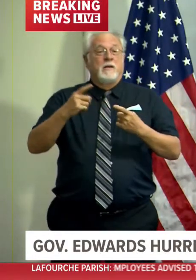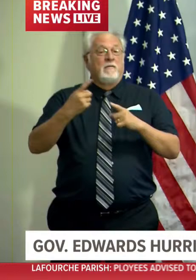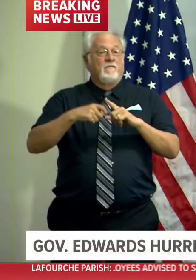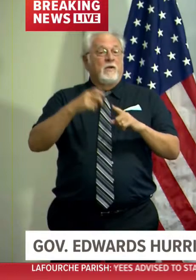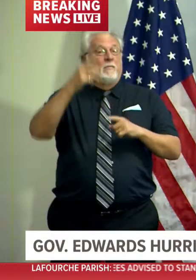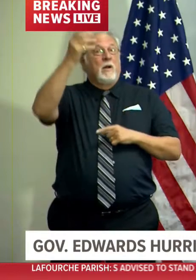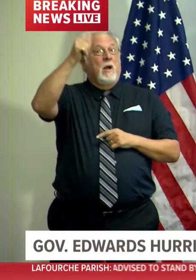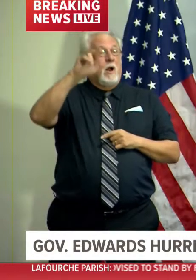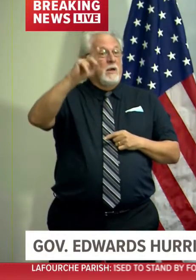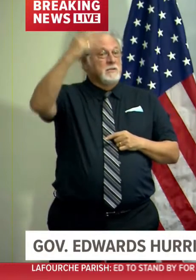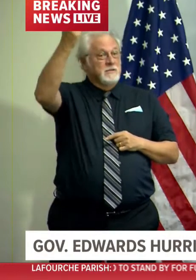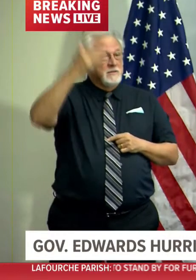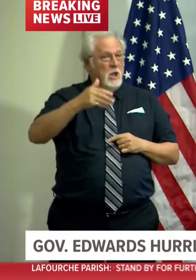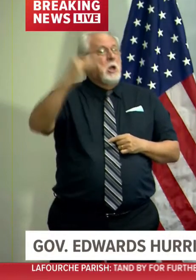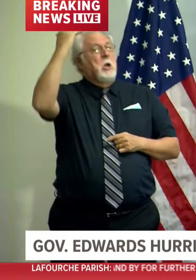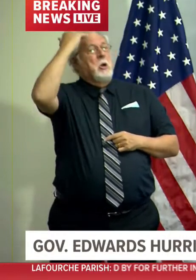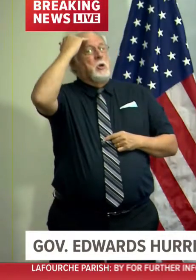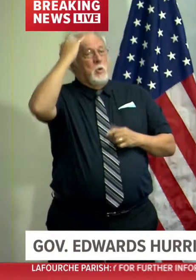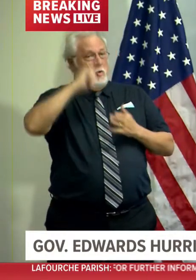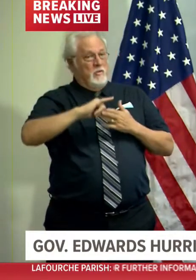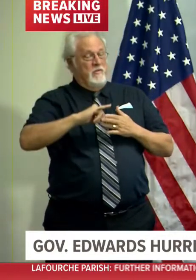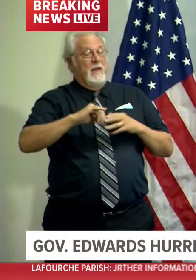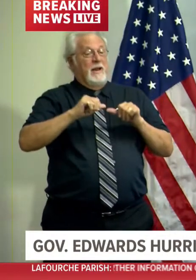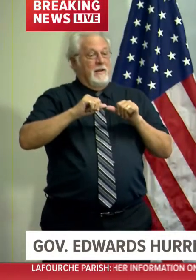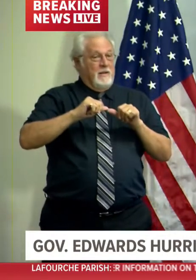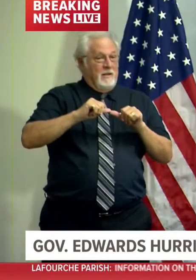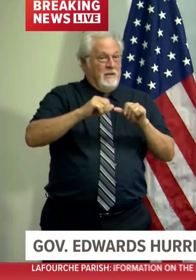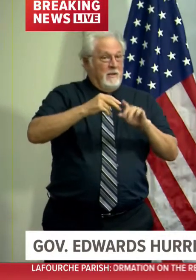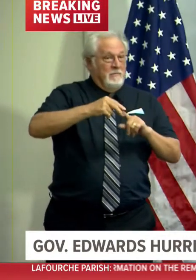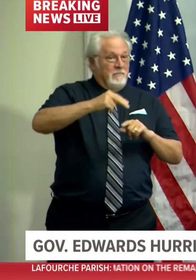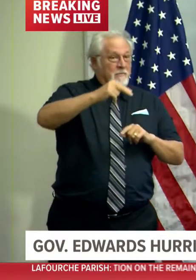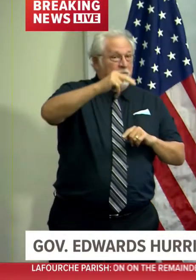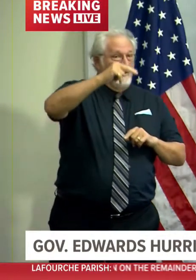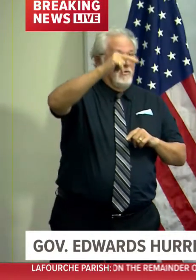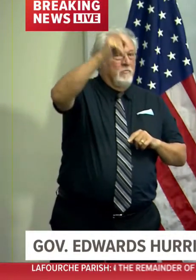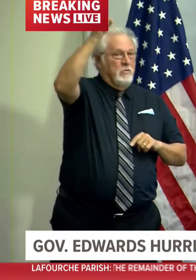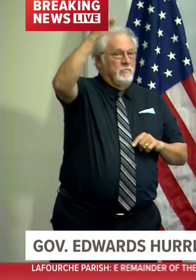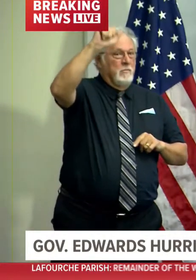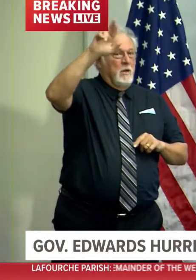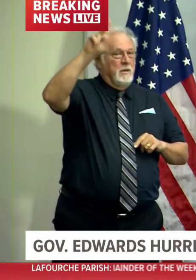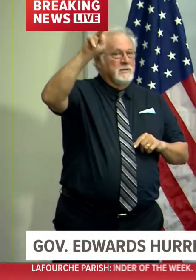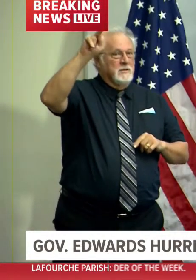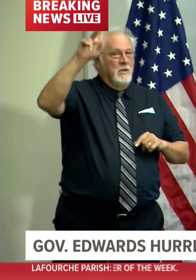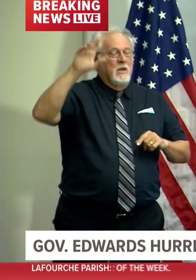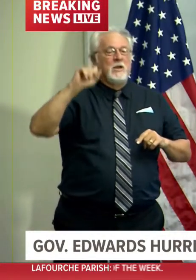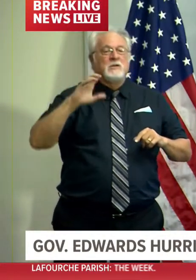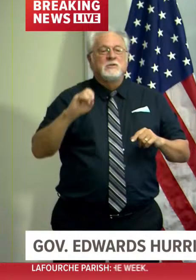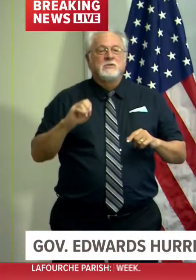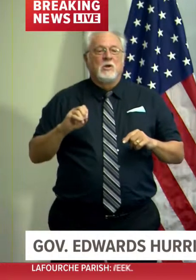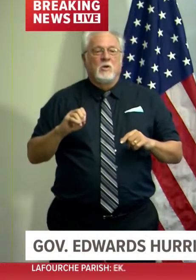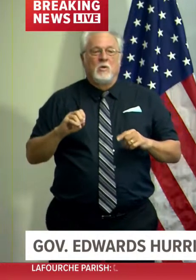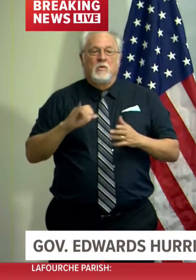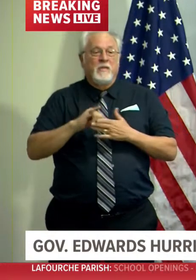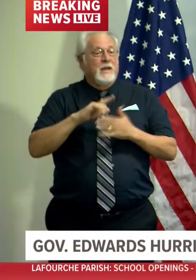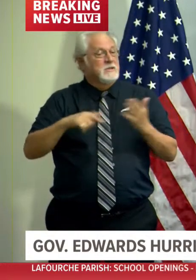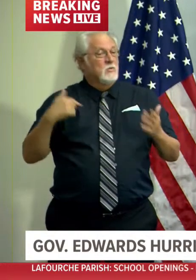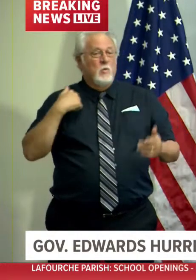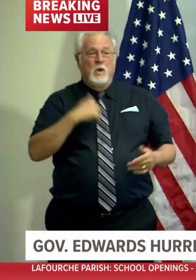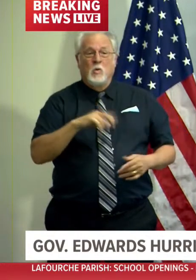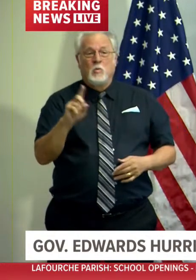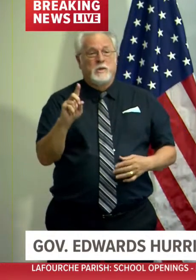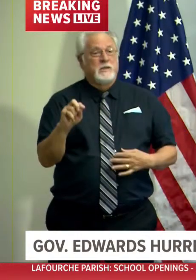Governor Hutchinson in Arkansas, he knew that when this storm exited Louisiana, it would be in Arkansas. So that's what we do.